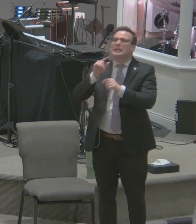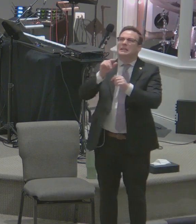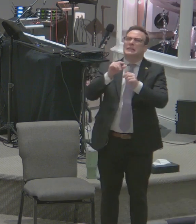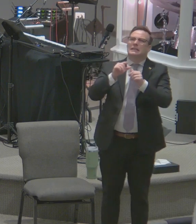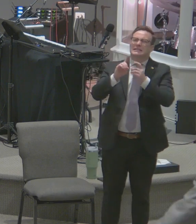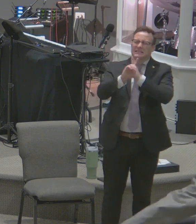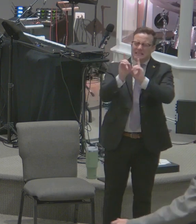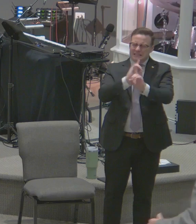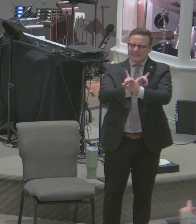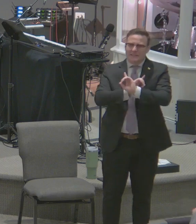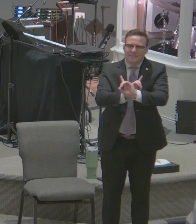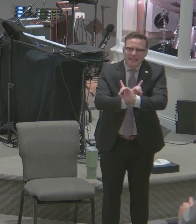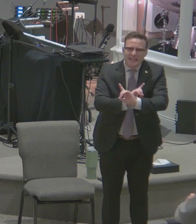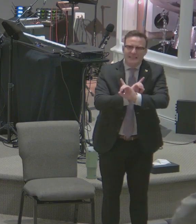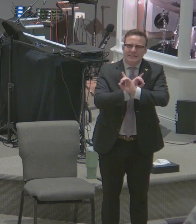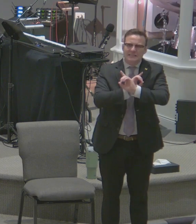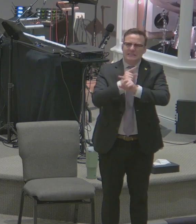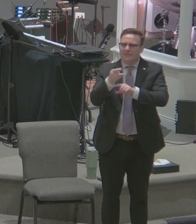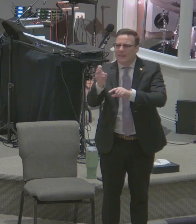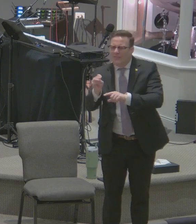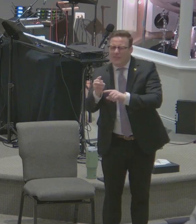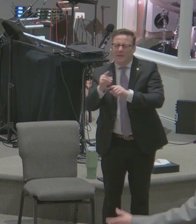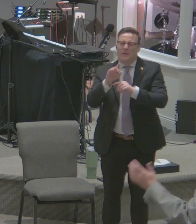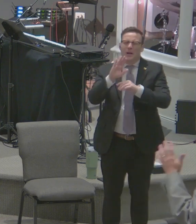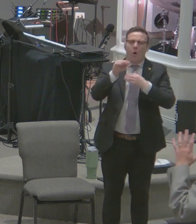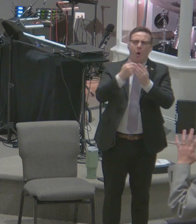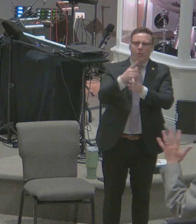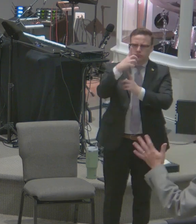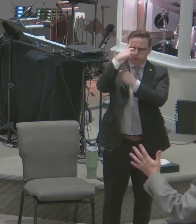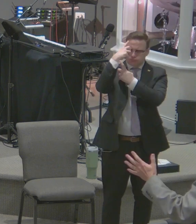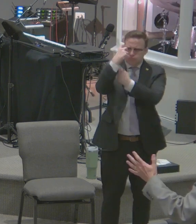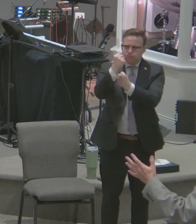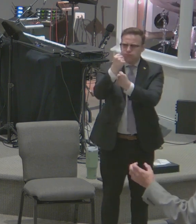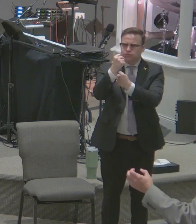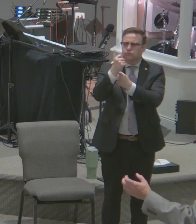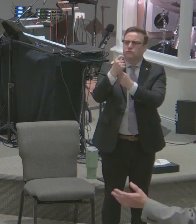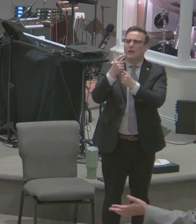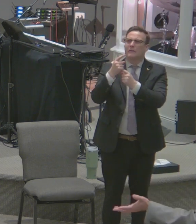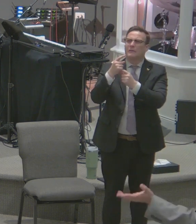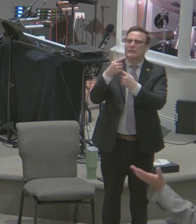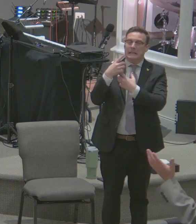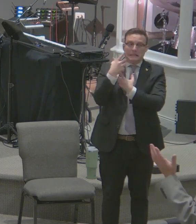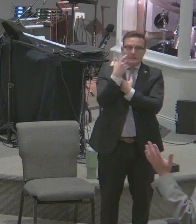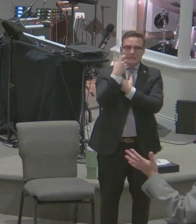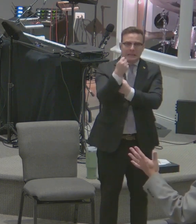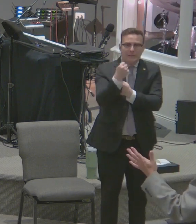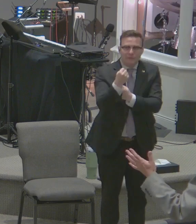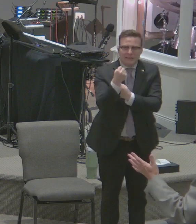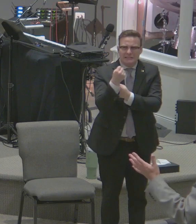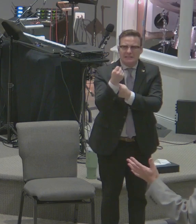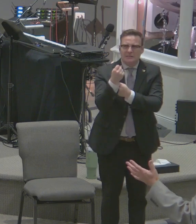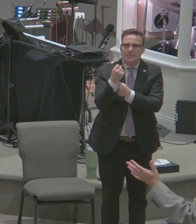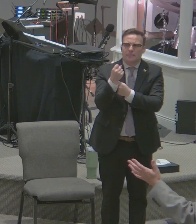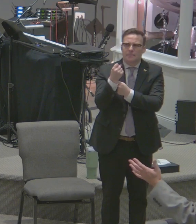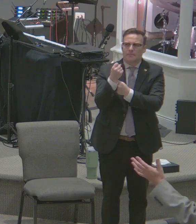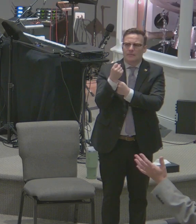guard round about them, Lord, that boldness would be given to them as they lead and teach, God.